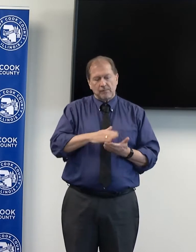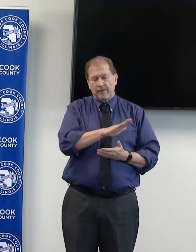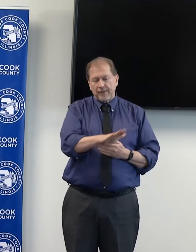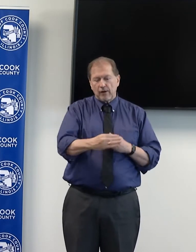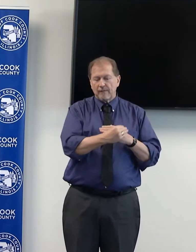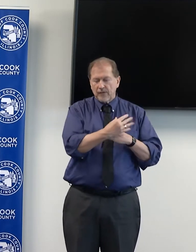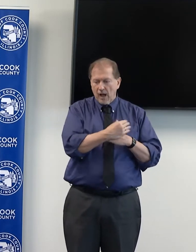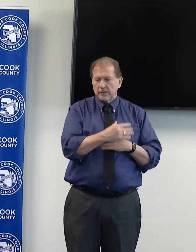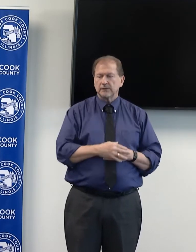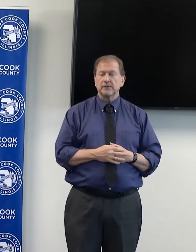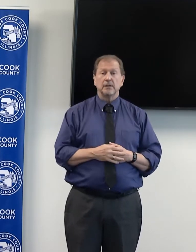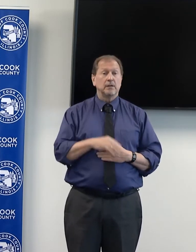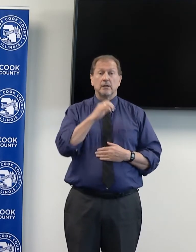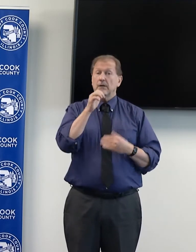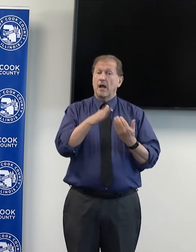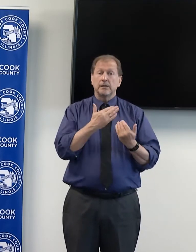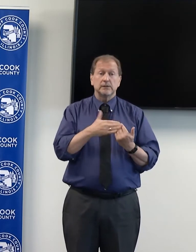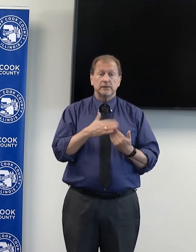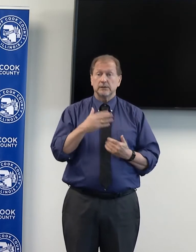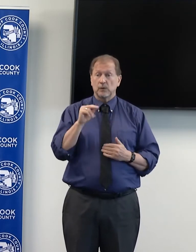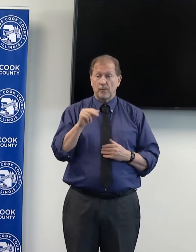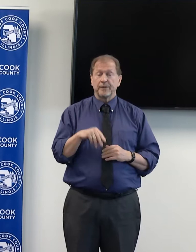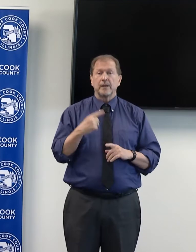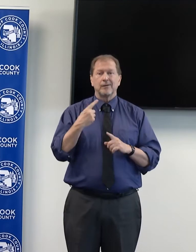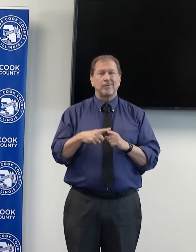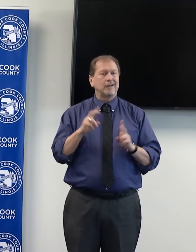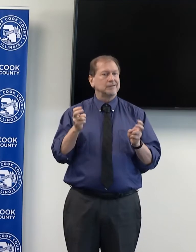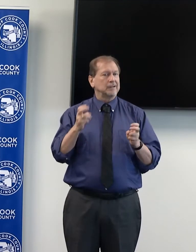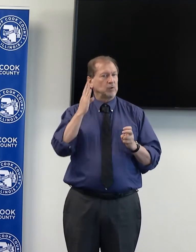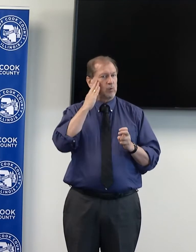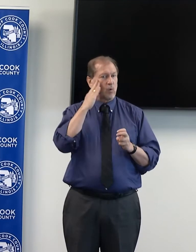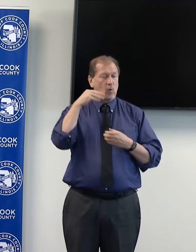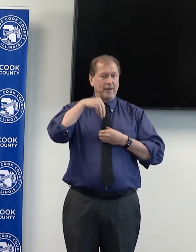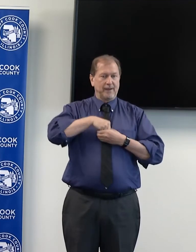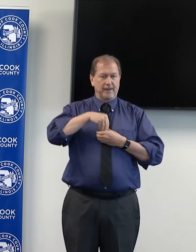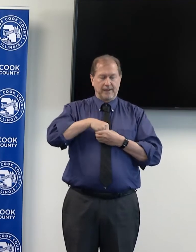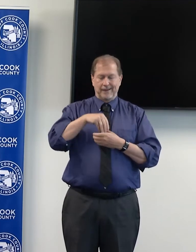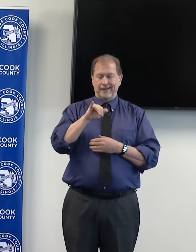We clearly have some challenges in terms of internal affairs in the police department.